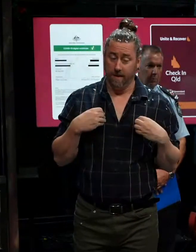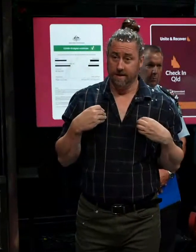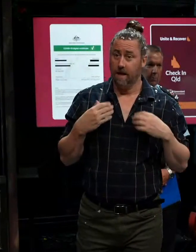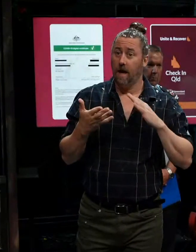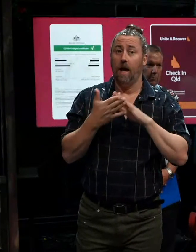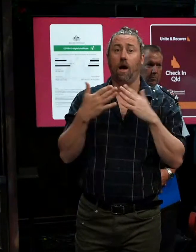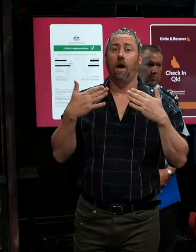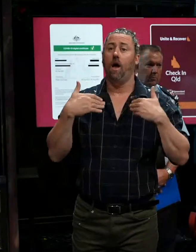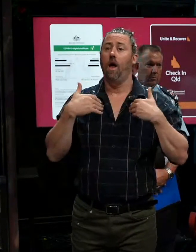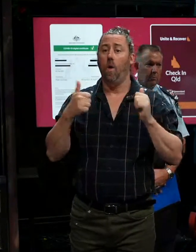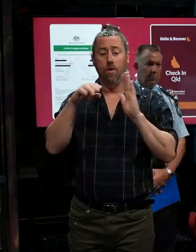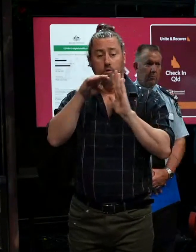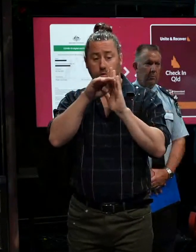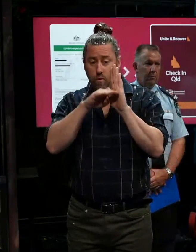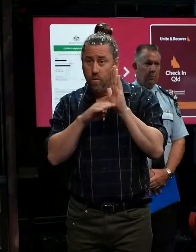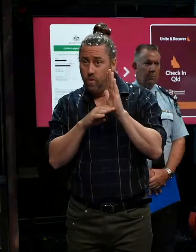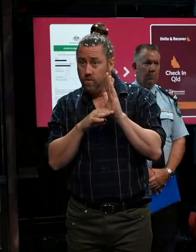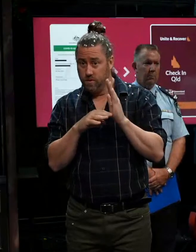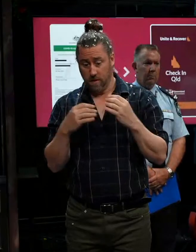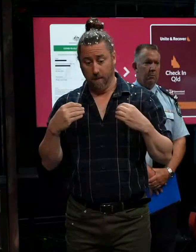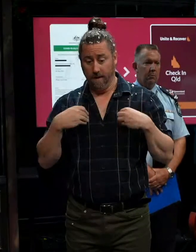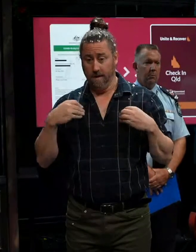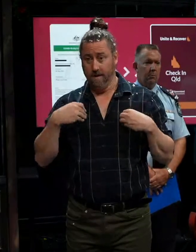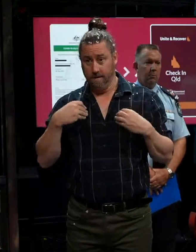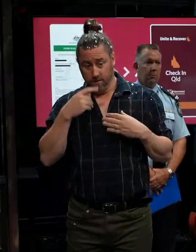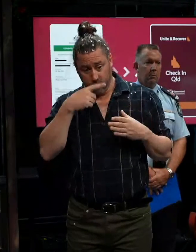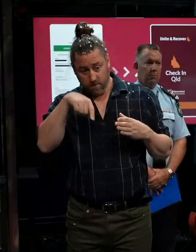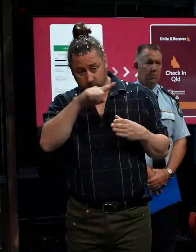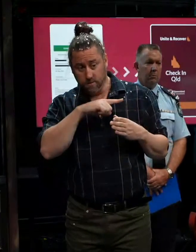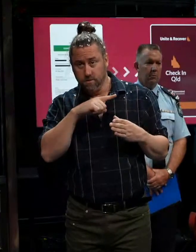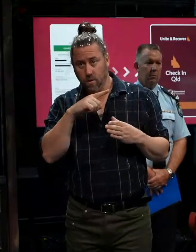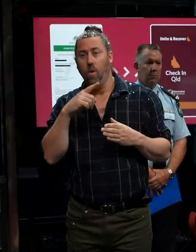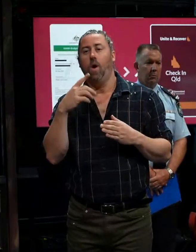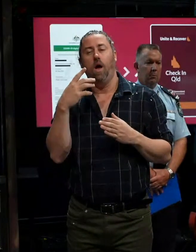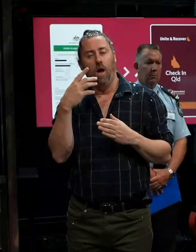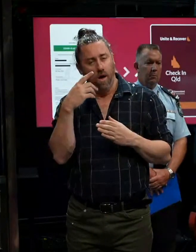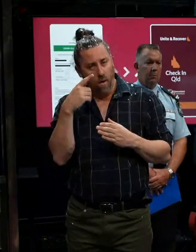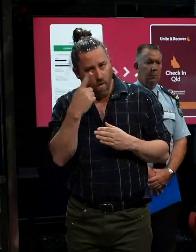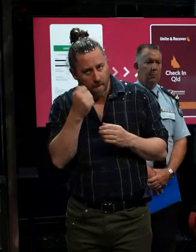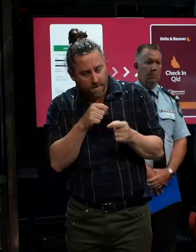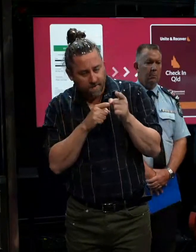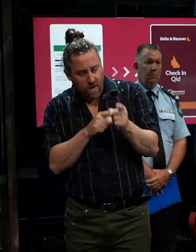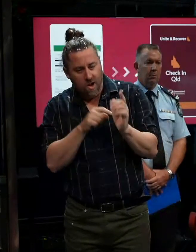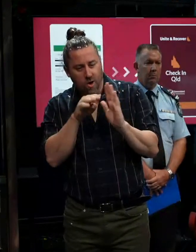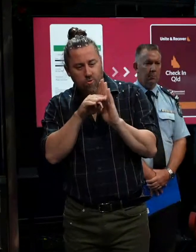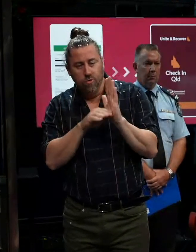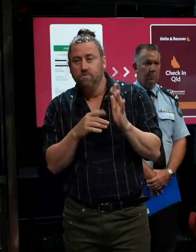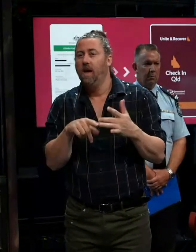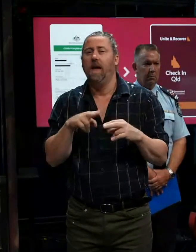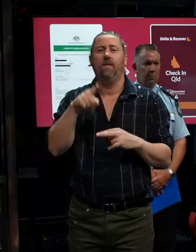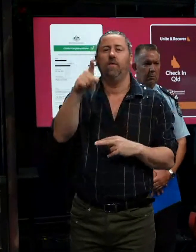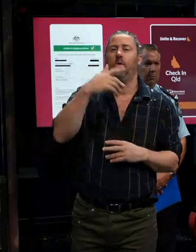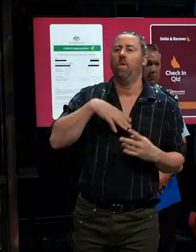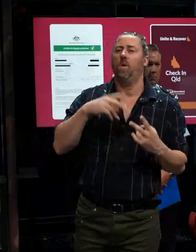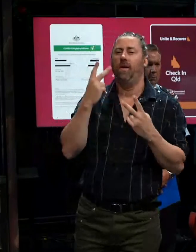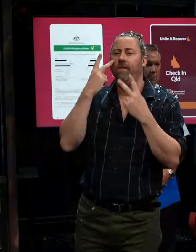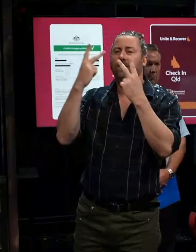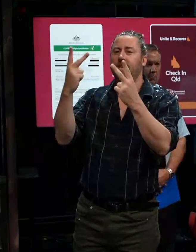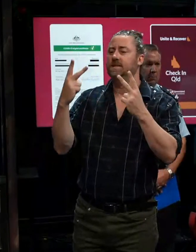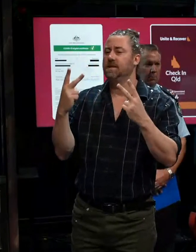health directive and the mandate to ensure those businesses that are affected by the mandate. I mean, obviously, if you're wanting to go and visit somebody